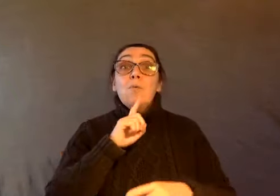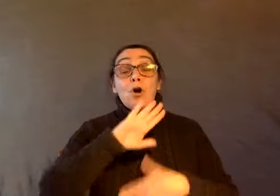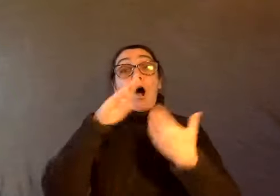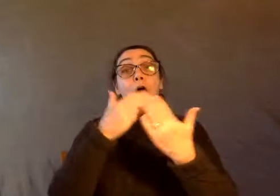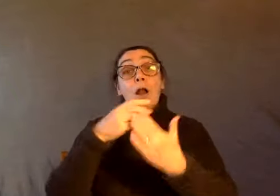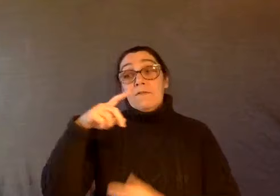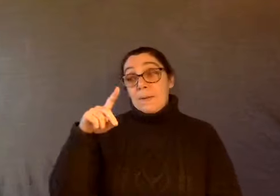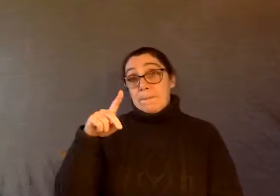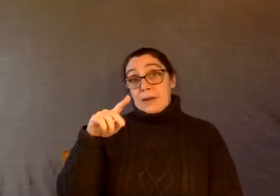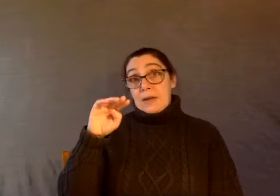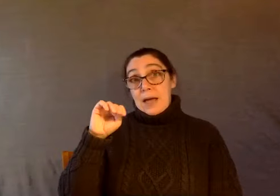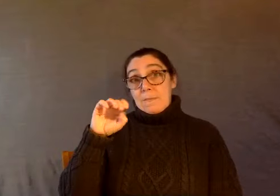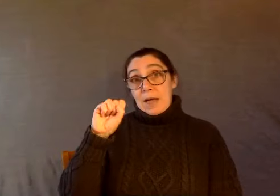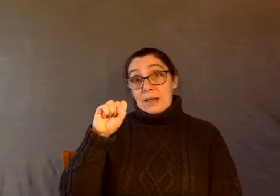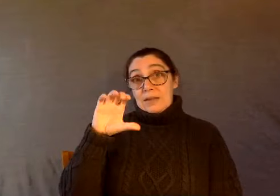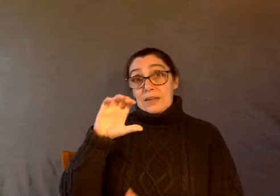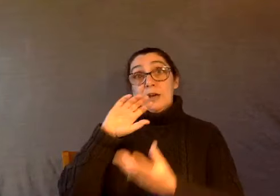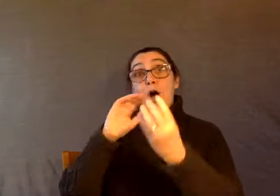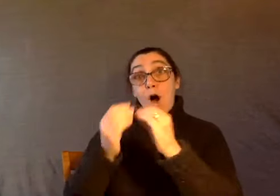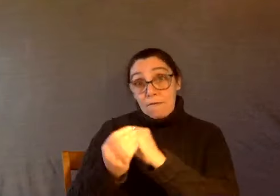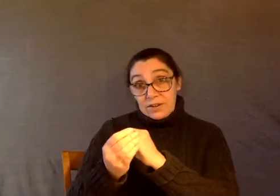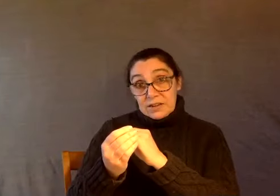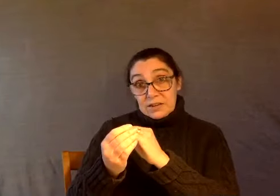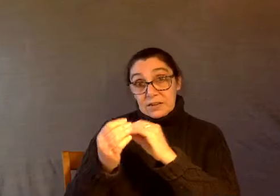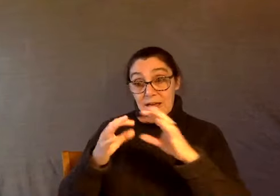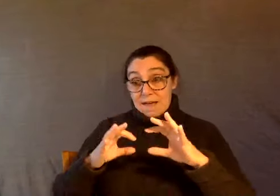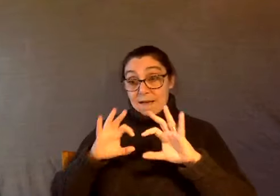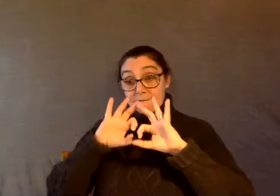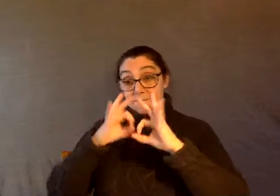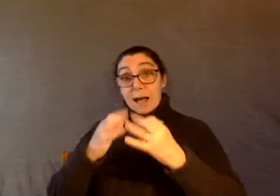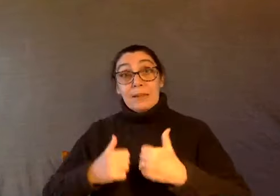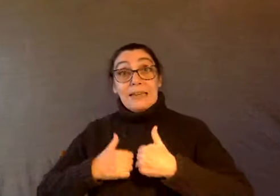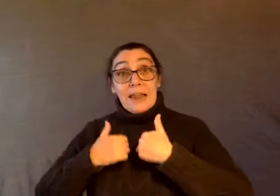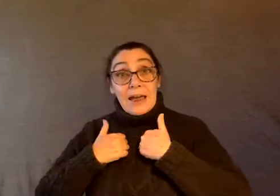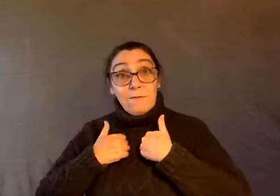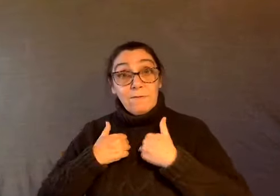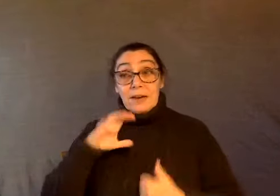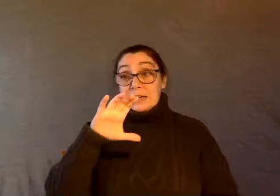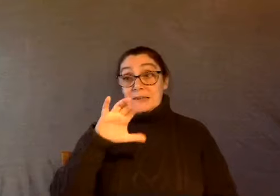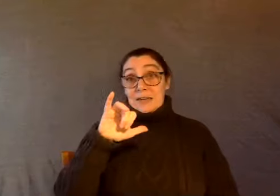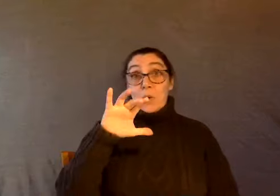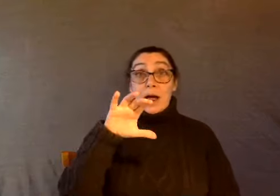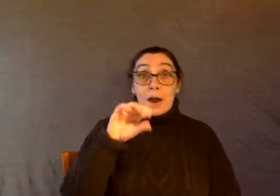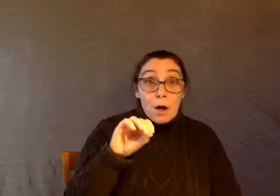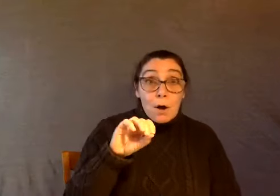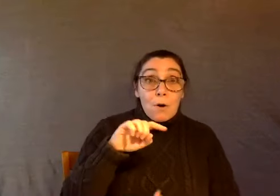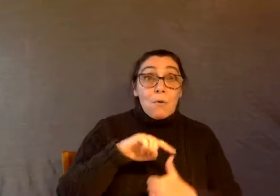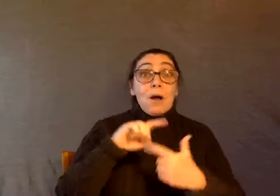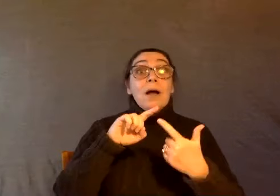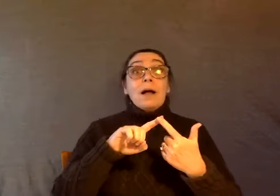were all of the PMSC offices: family life, CYO,